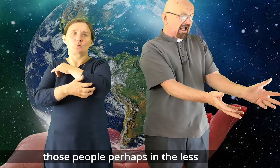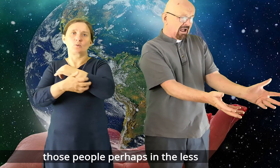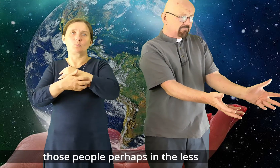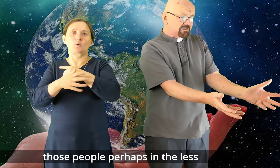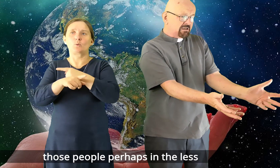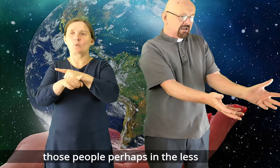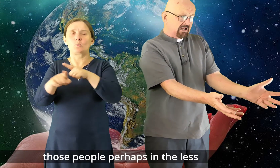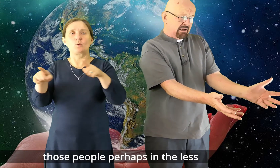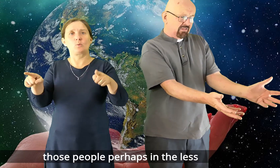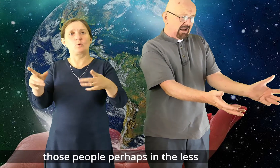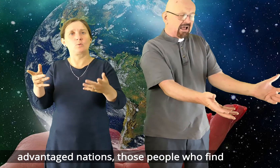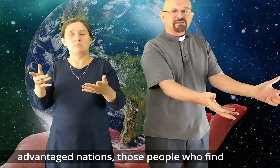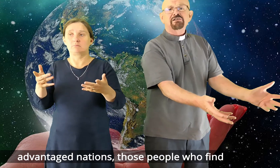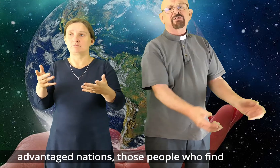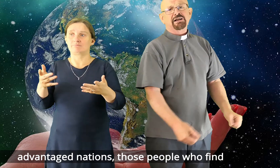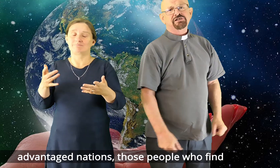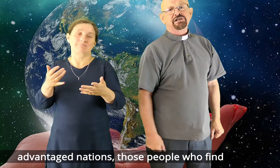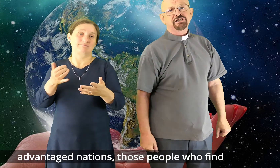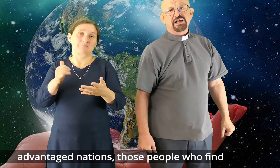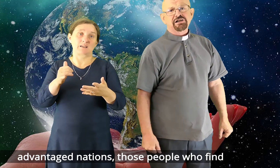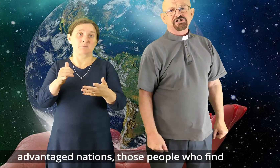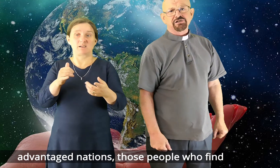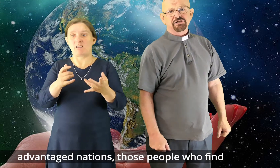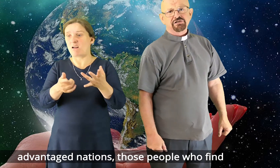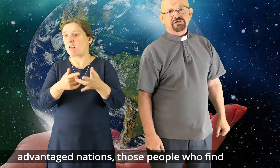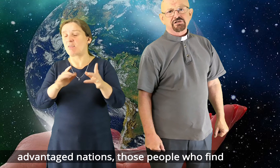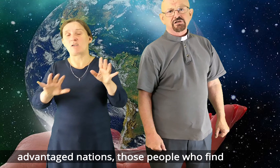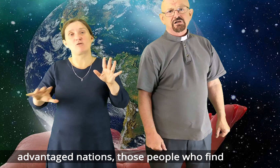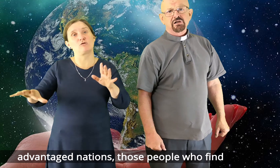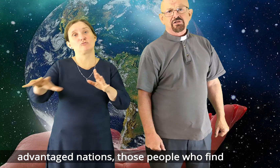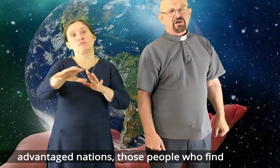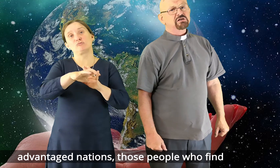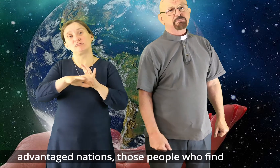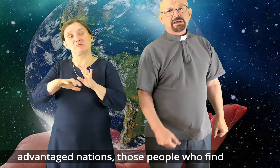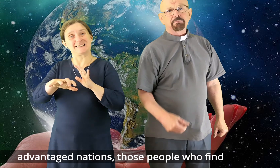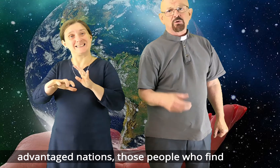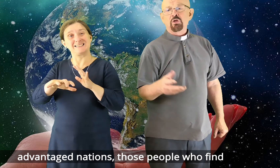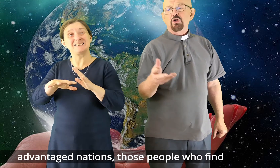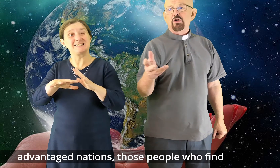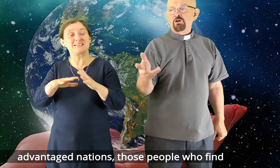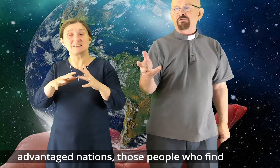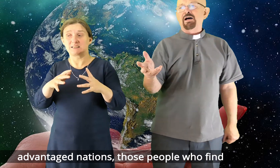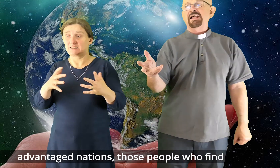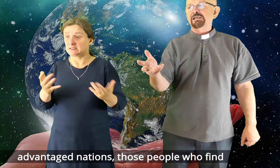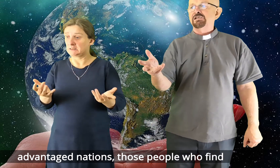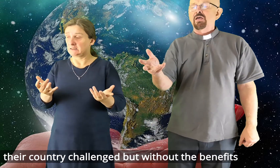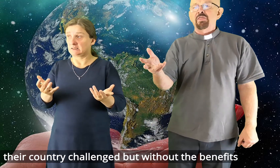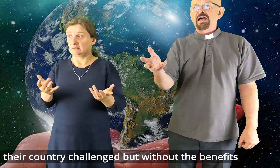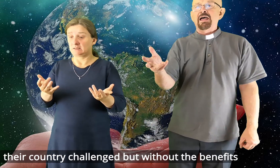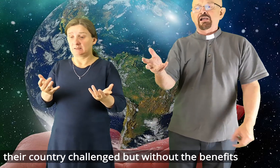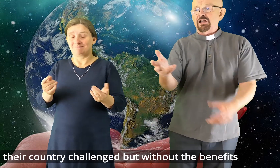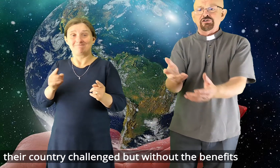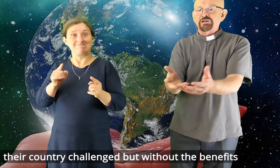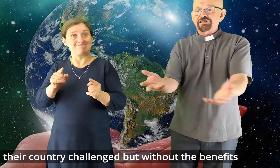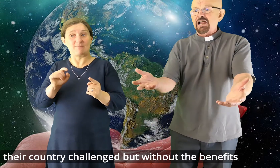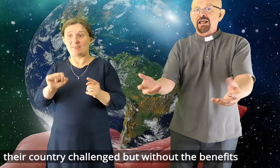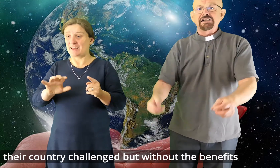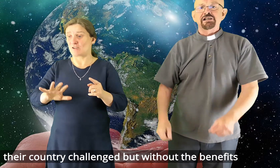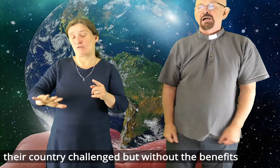perhaps in the less advantaged nations, those people who find their country challenged, but